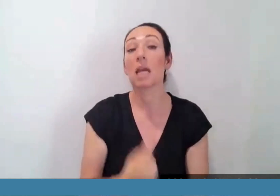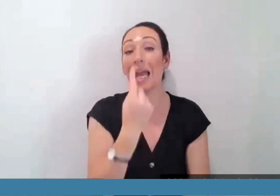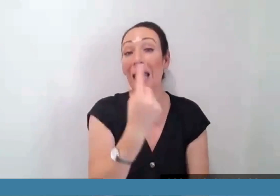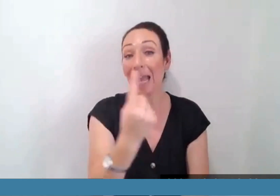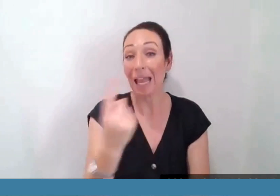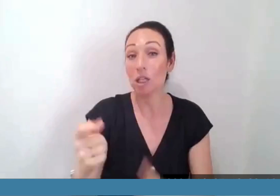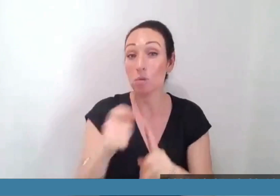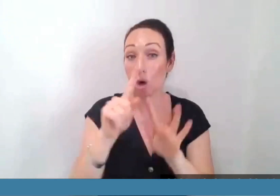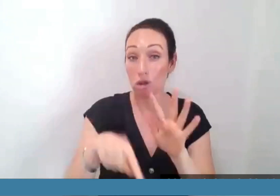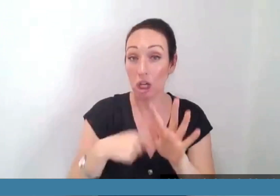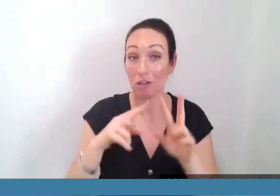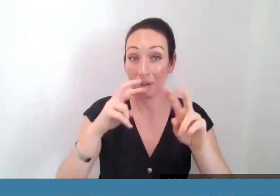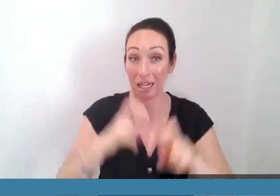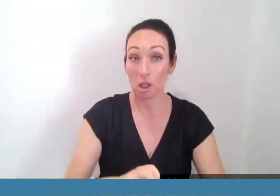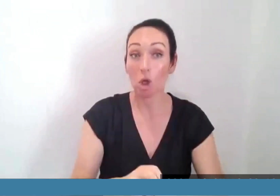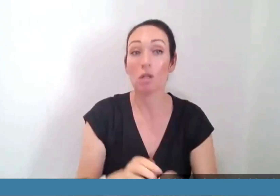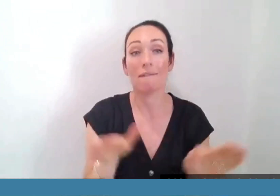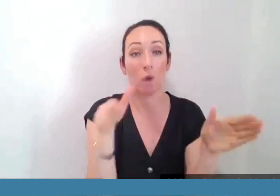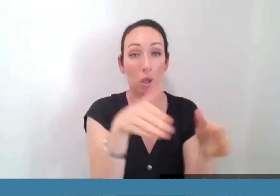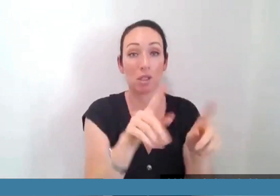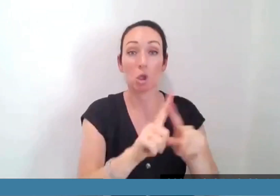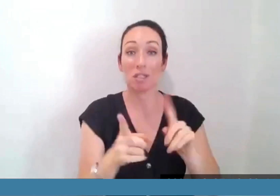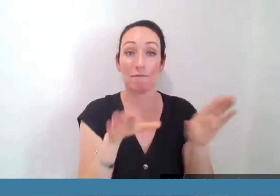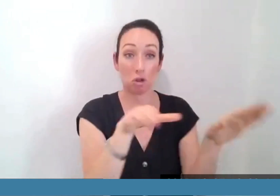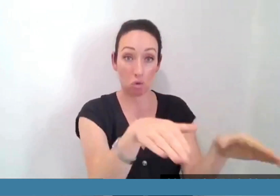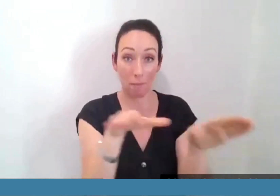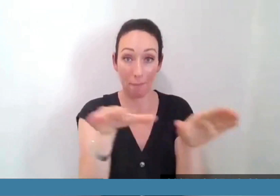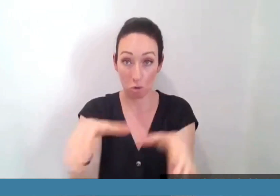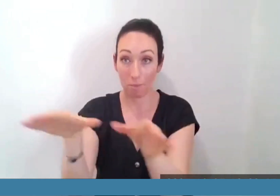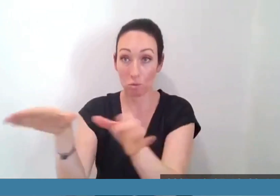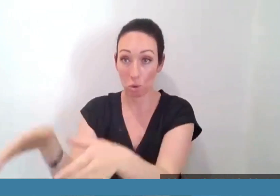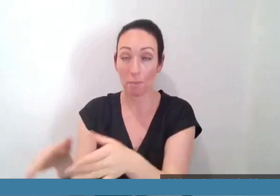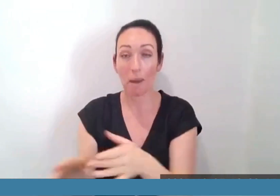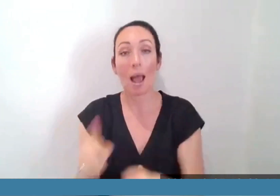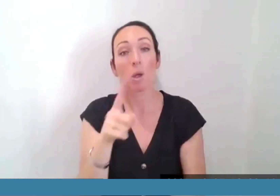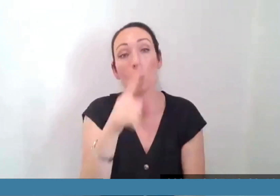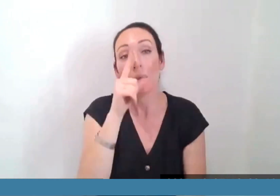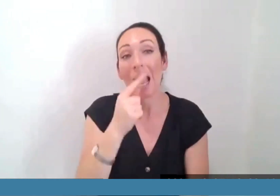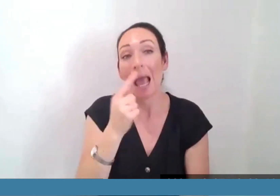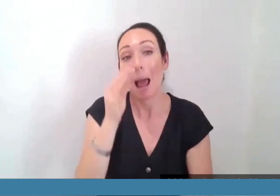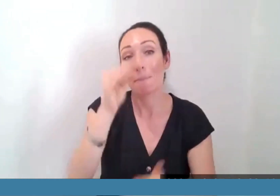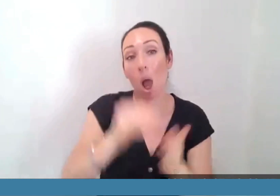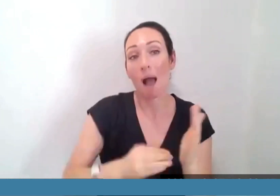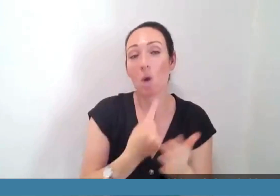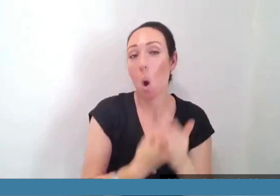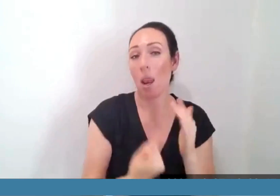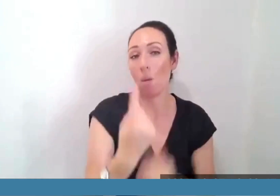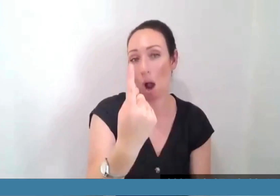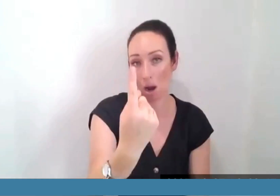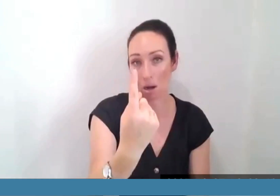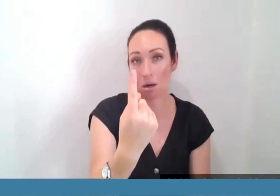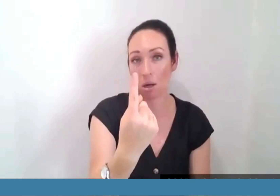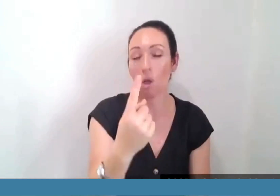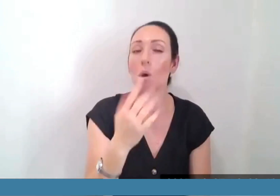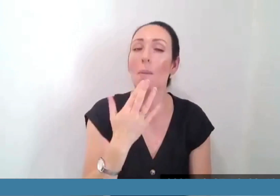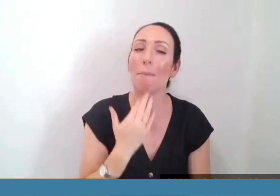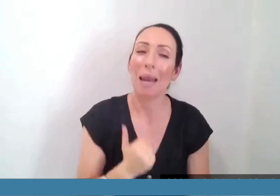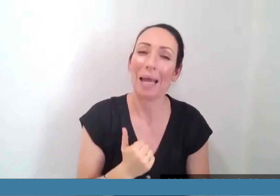can only apply for one opportunity. So think carefully about which aligns best with your team's